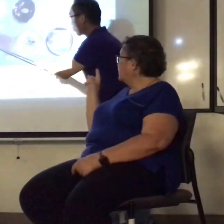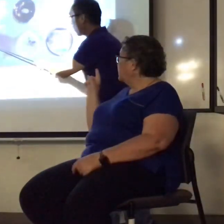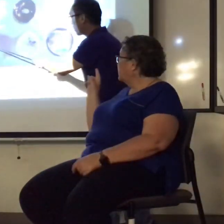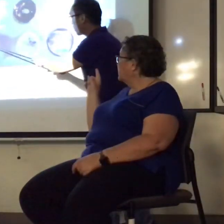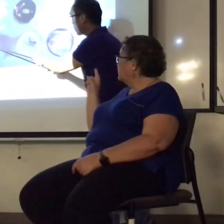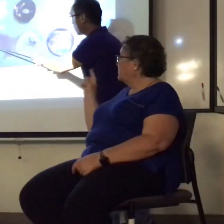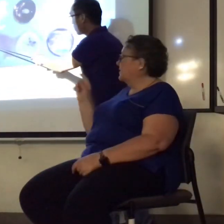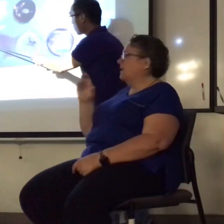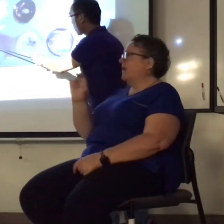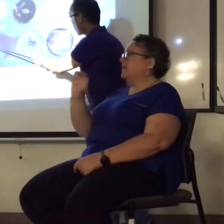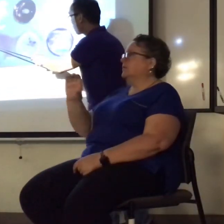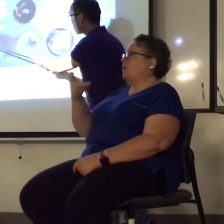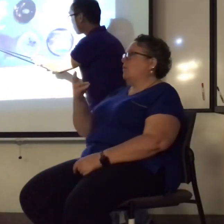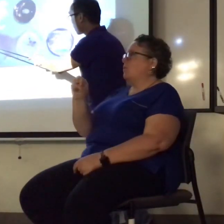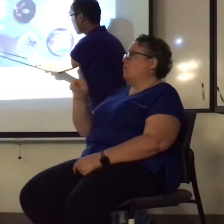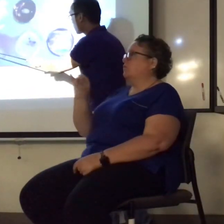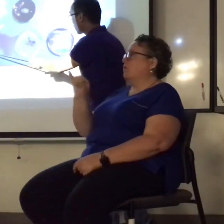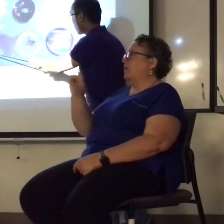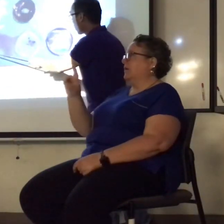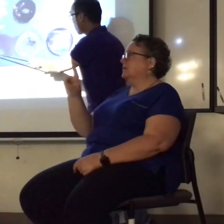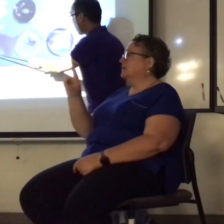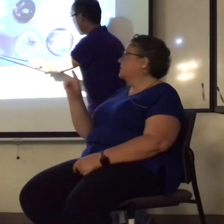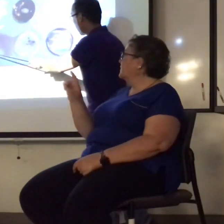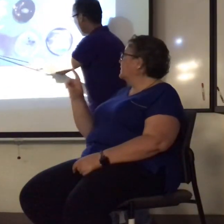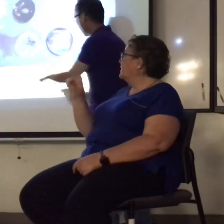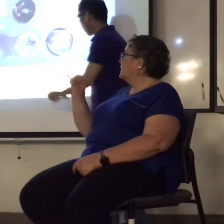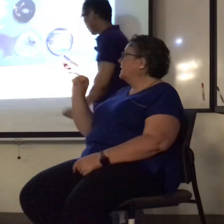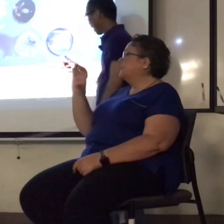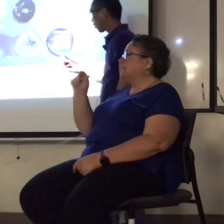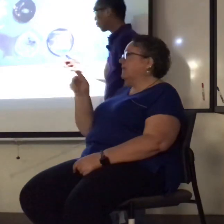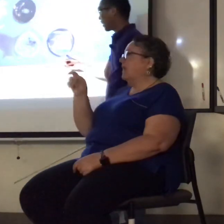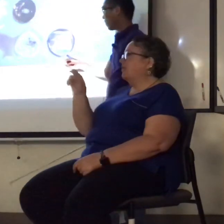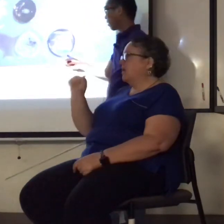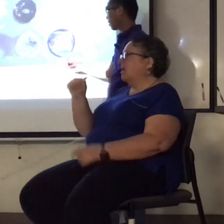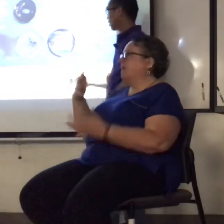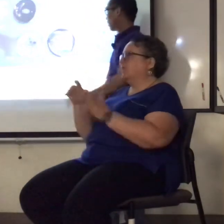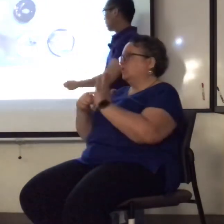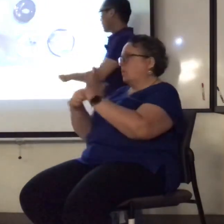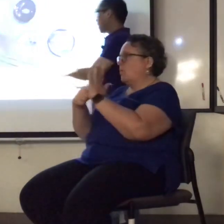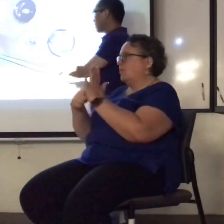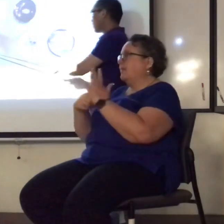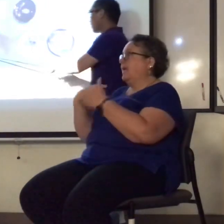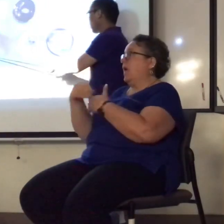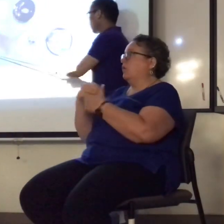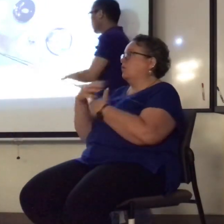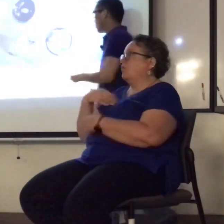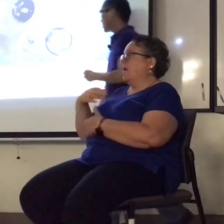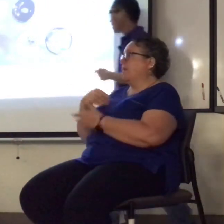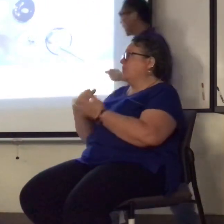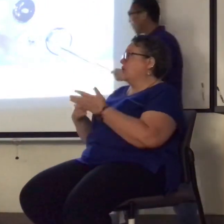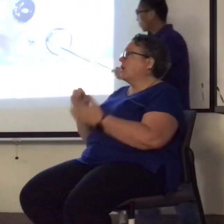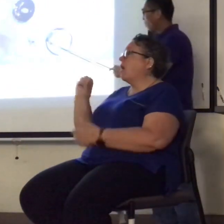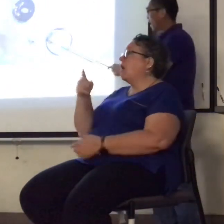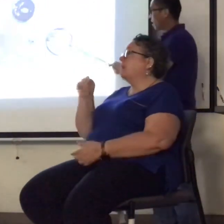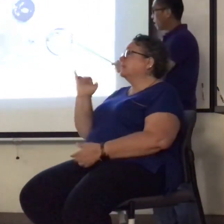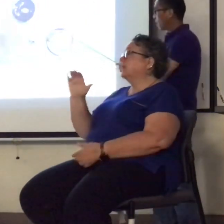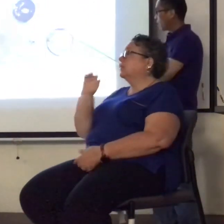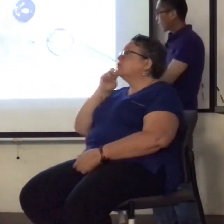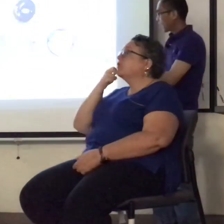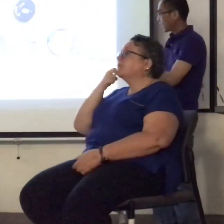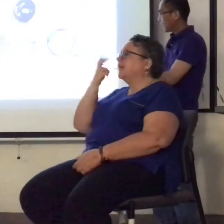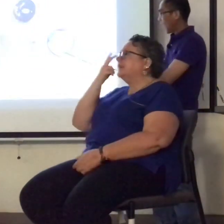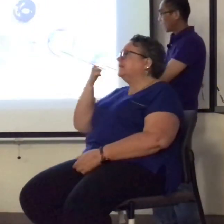That's colon. Okay. Sclera, I pointed that out, the outer white part. The optic nerve. Do you see how the